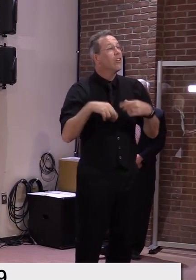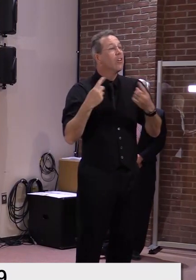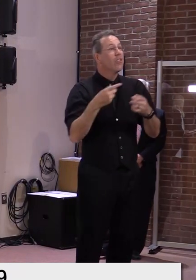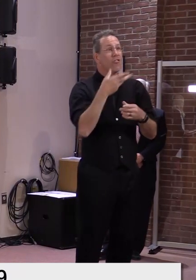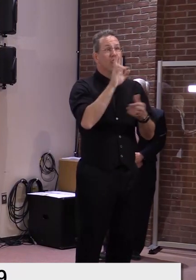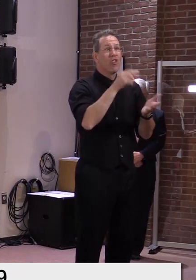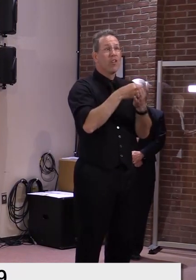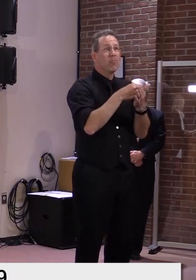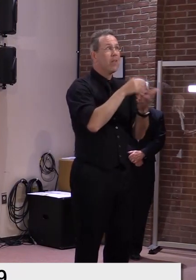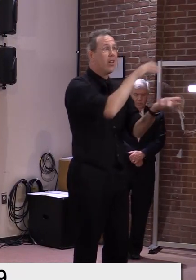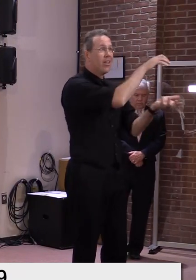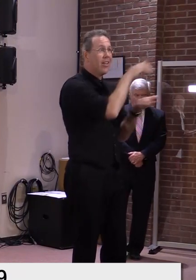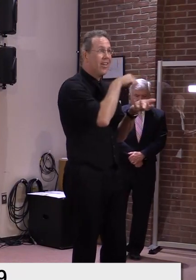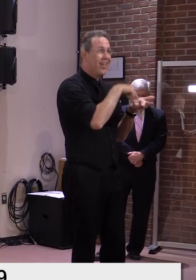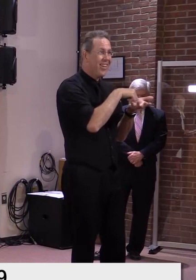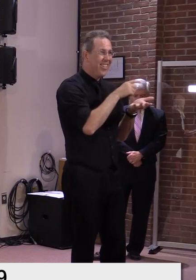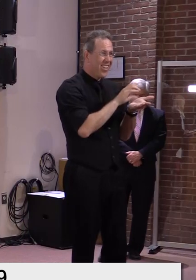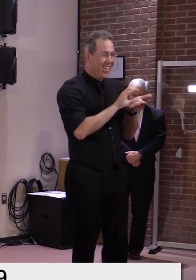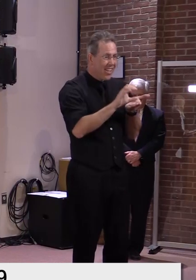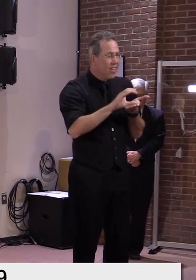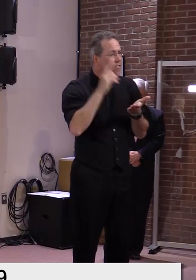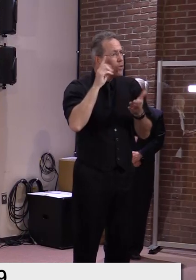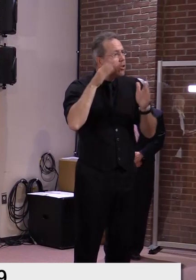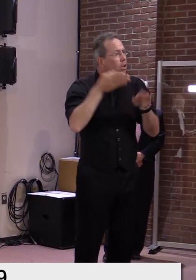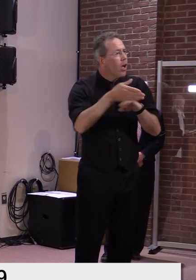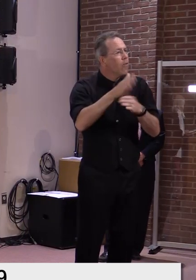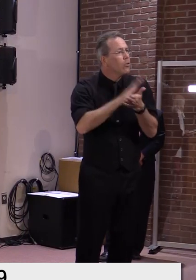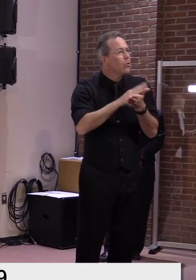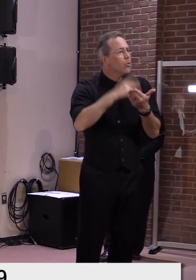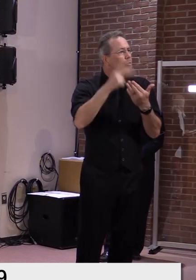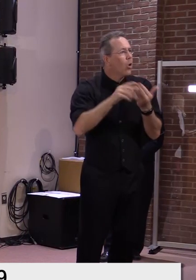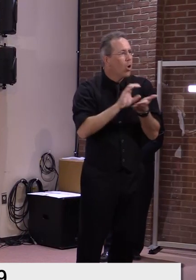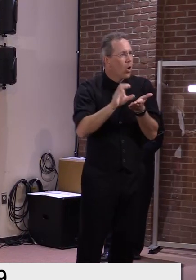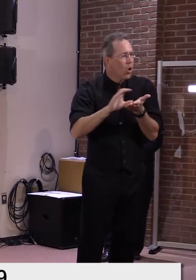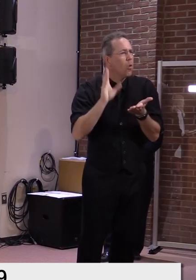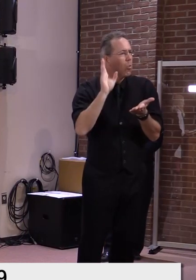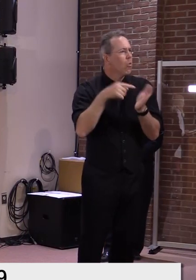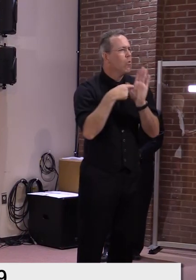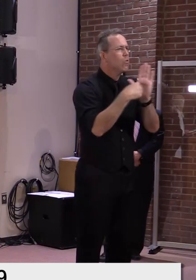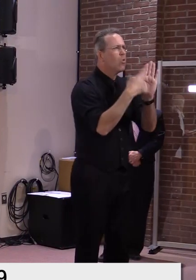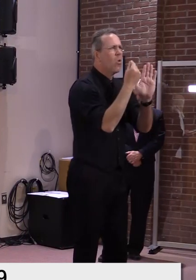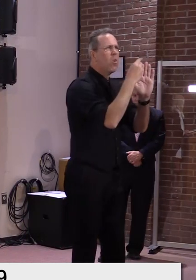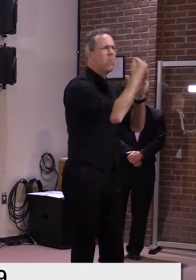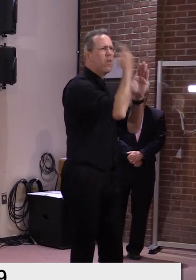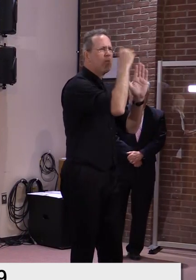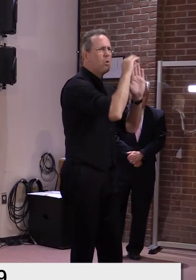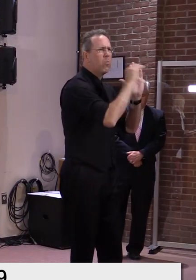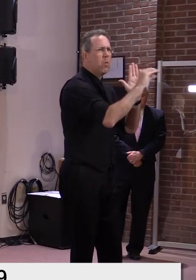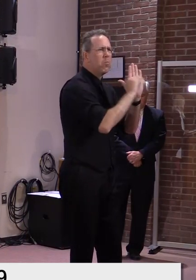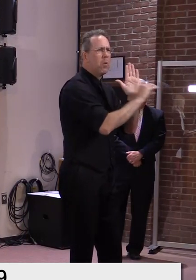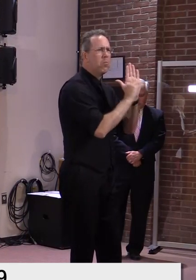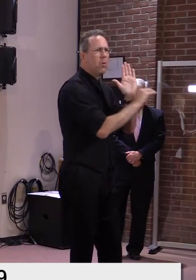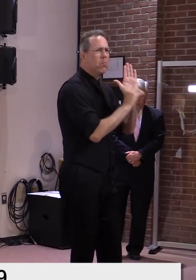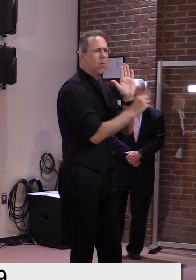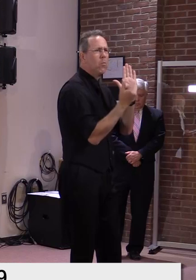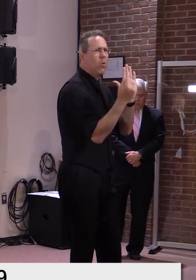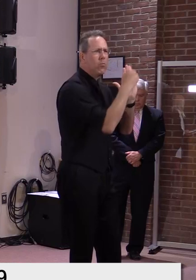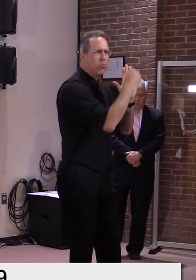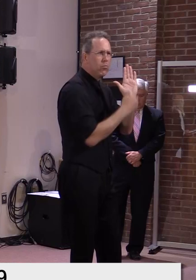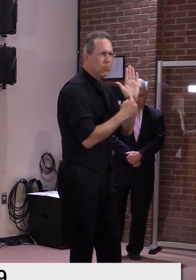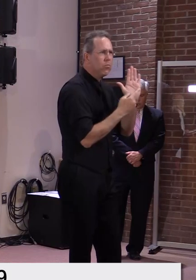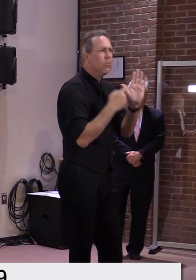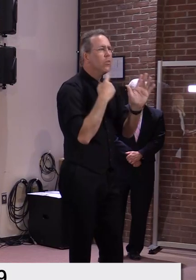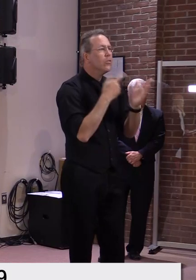School will be announced in the next few days. This will increase summer programming, extending hours and weeks of